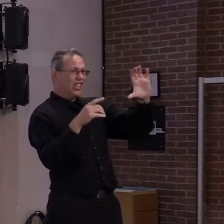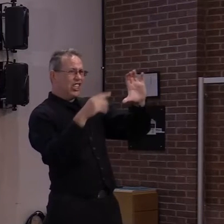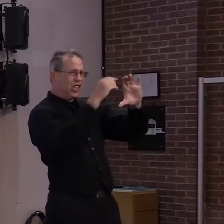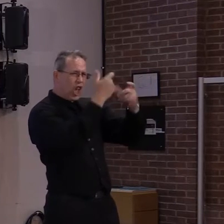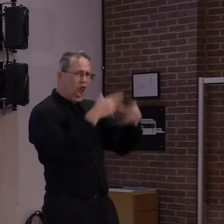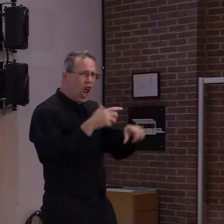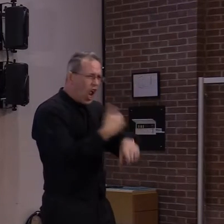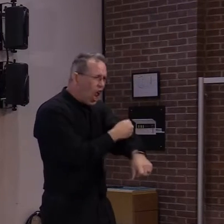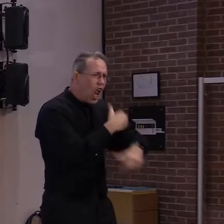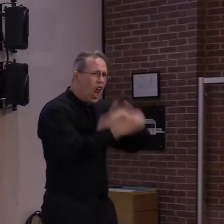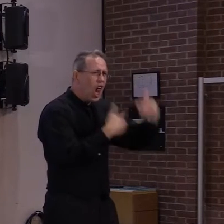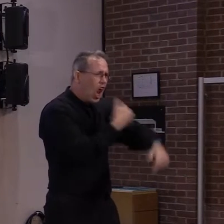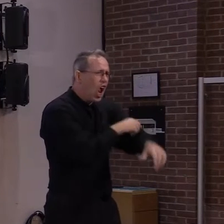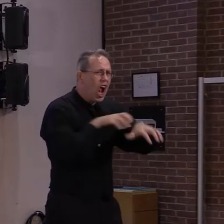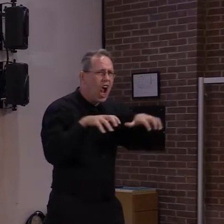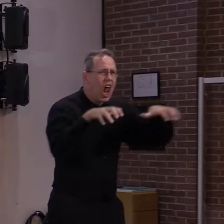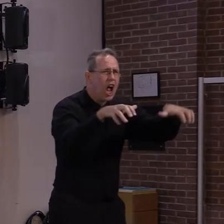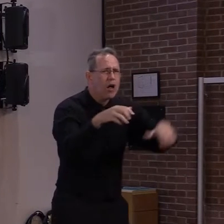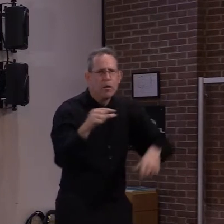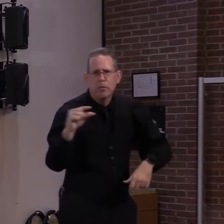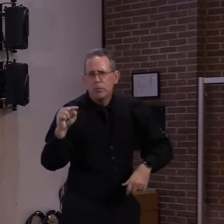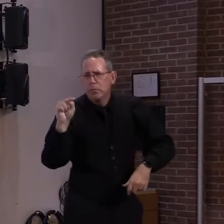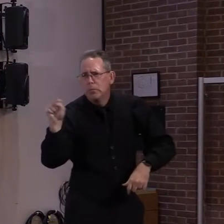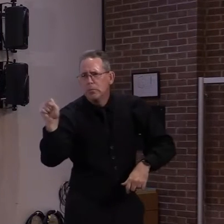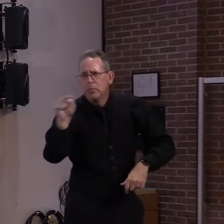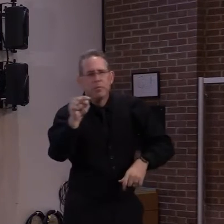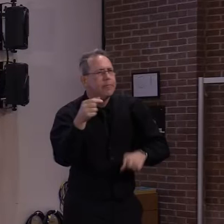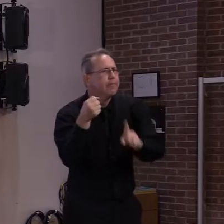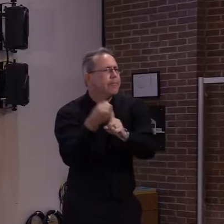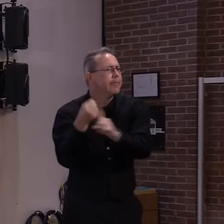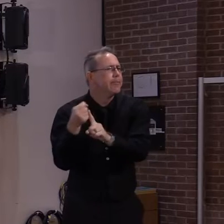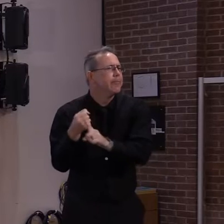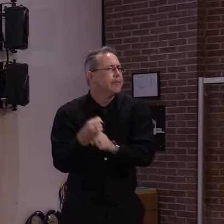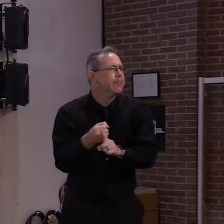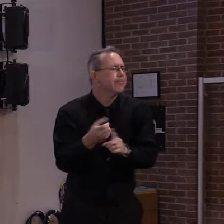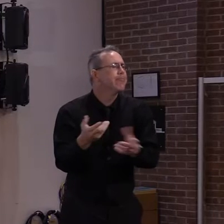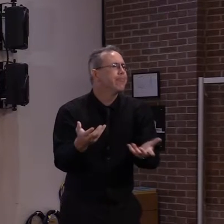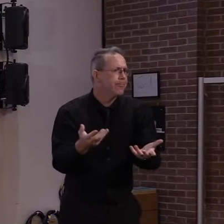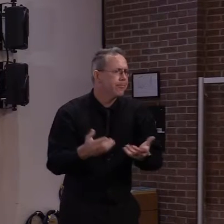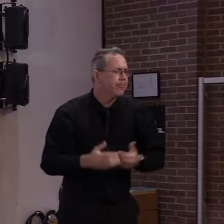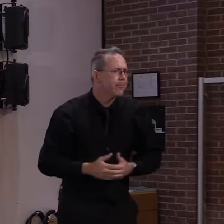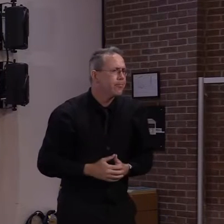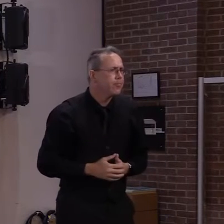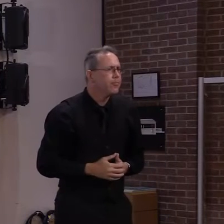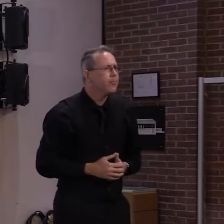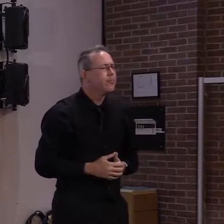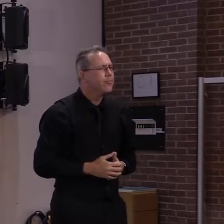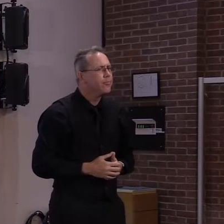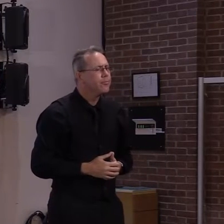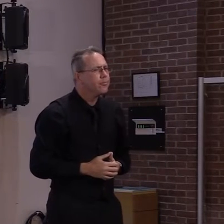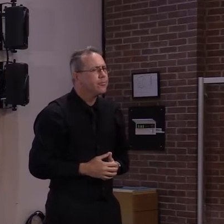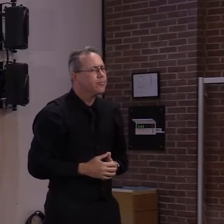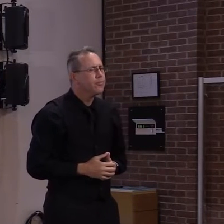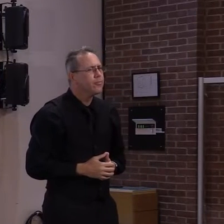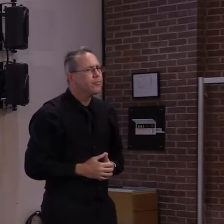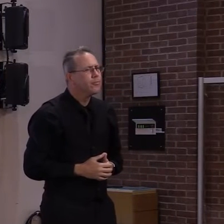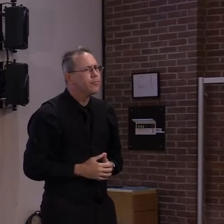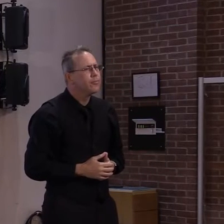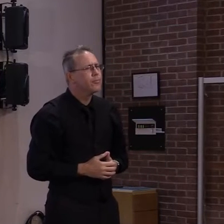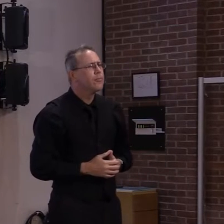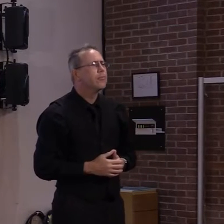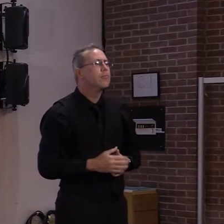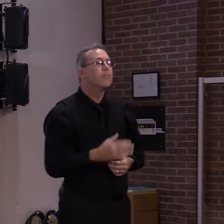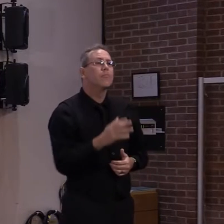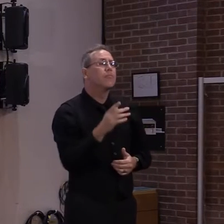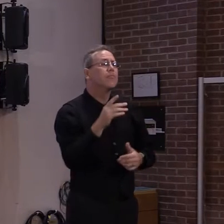the 418,000 Vermonters who are fully vaccinated. And those fractions get even smaller when you start to